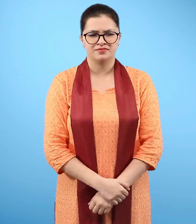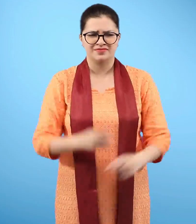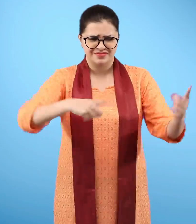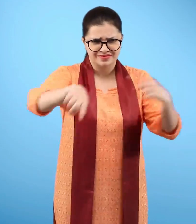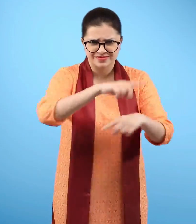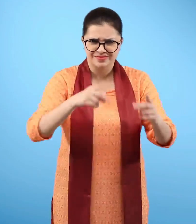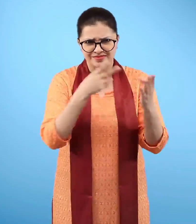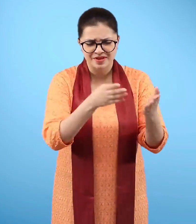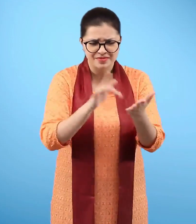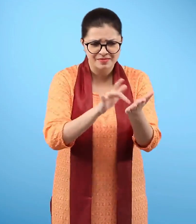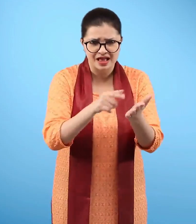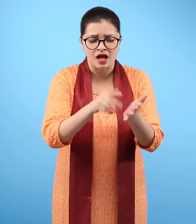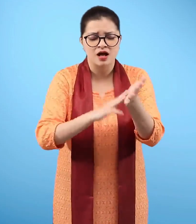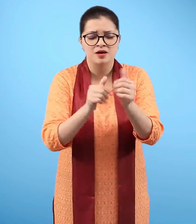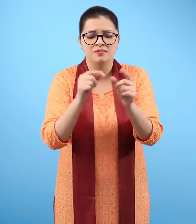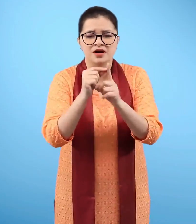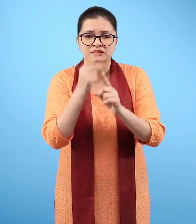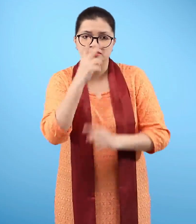Look for these on the map.